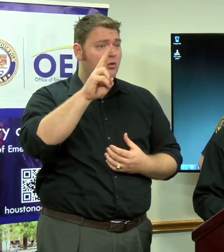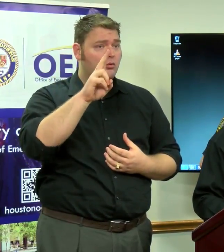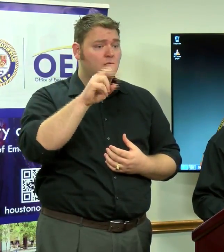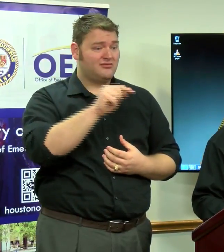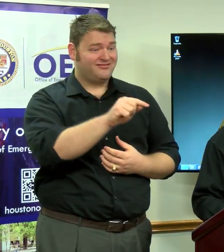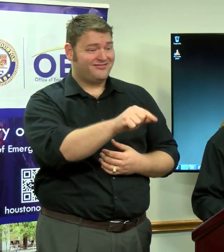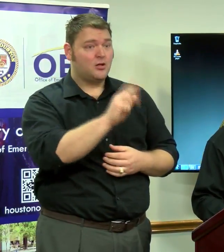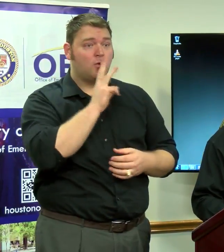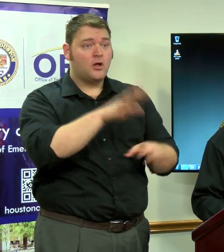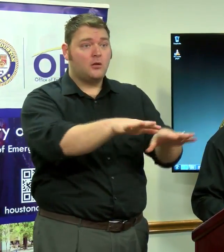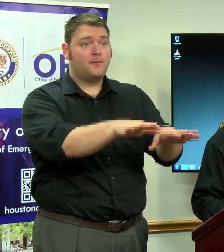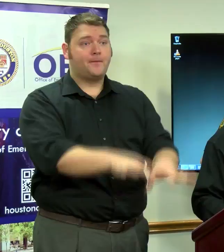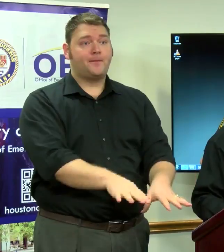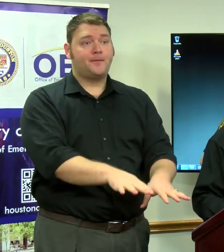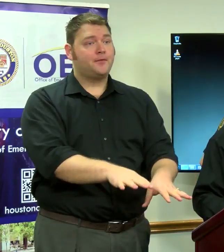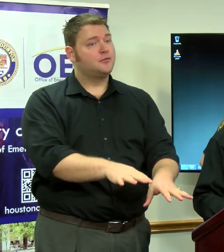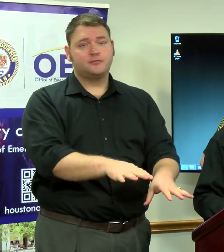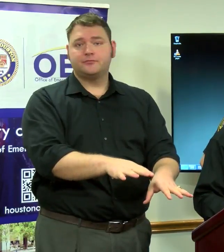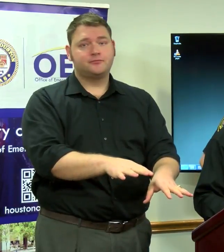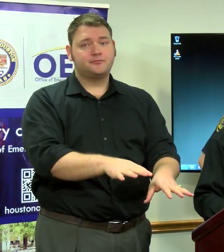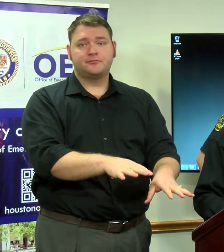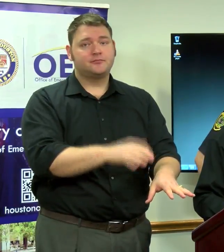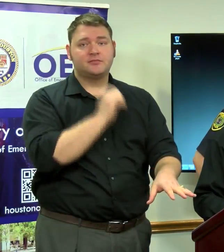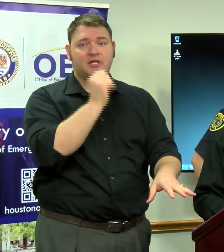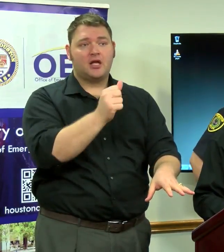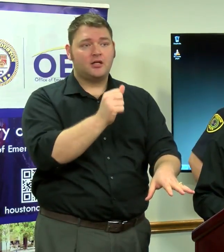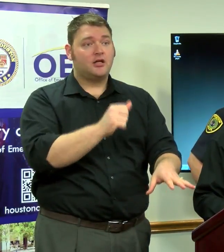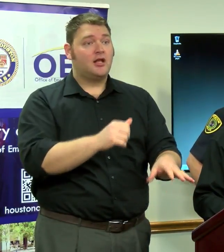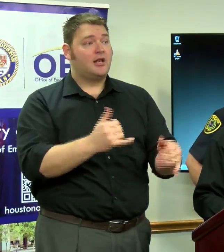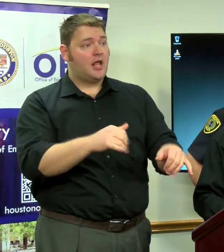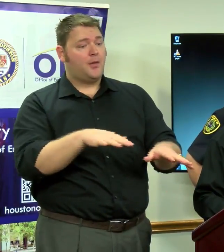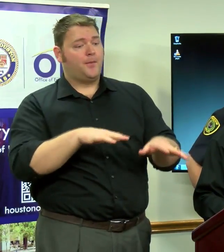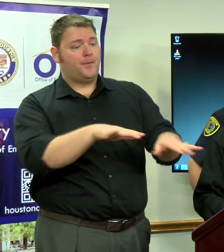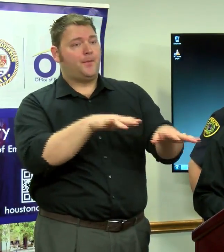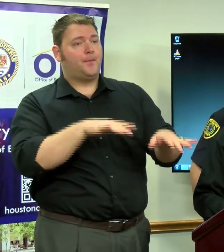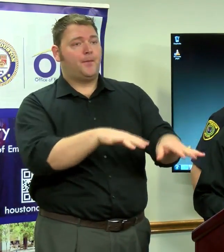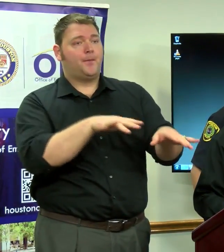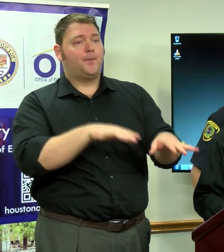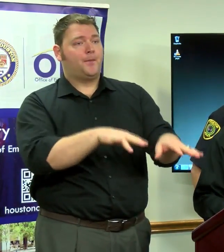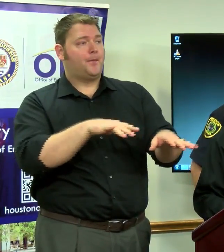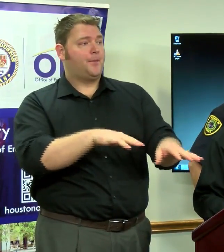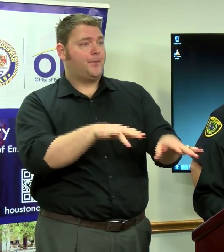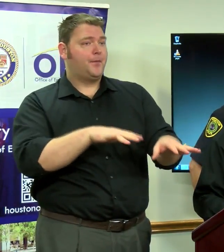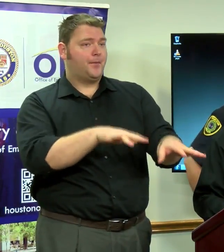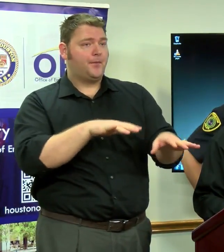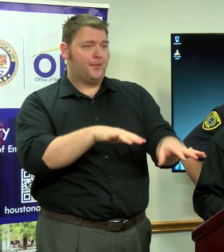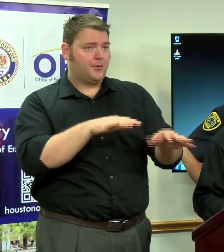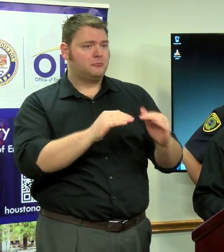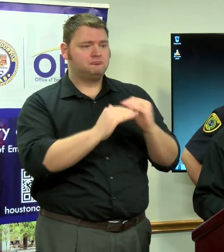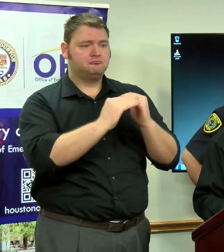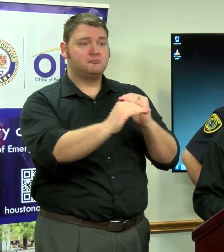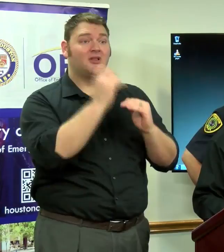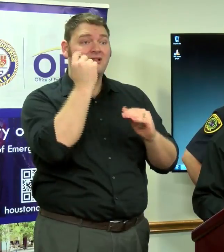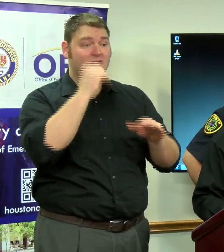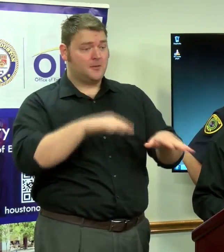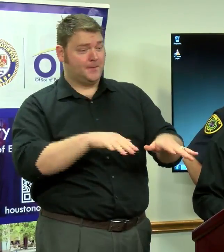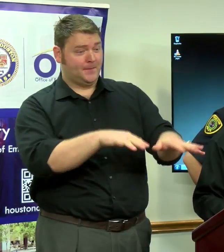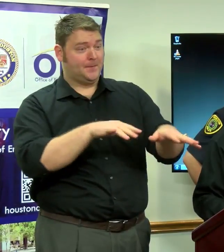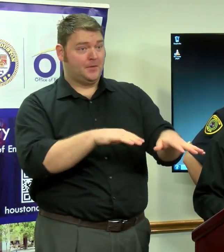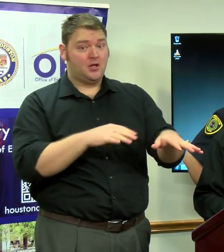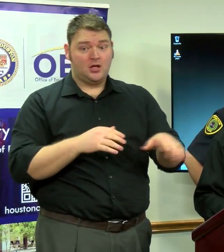going down soon. Right now, it's steady, even with the release. But the more they release, it could go